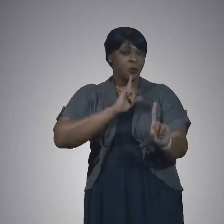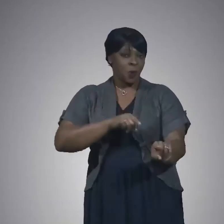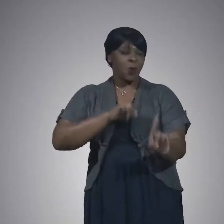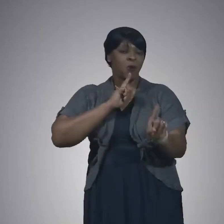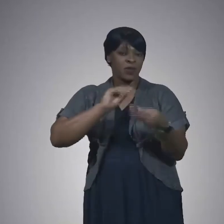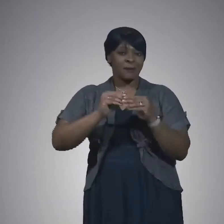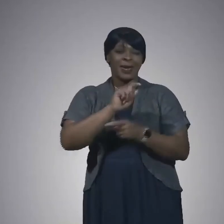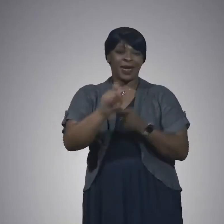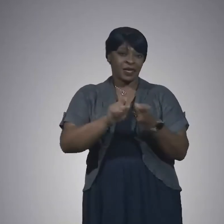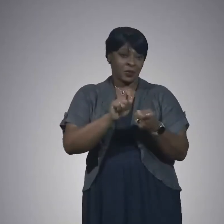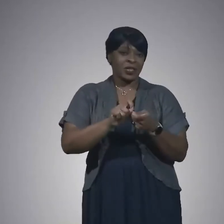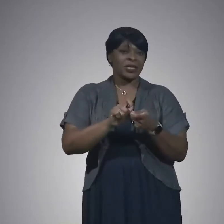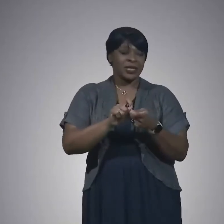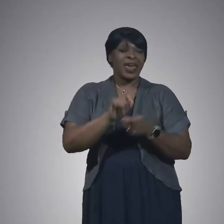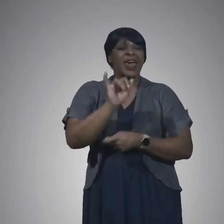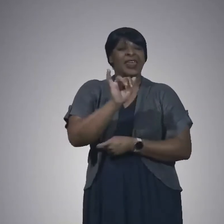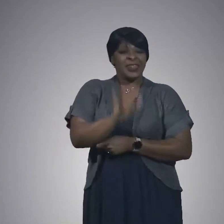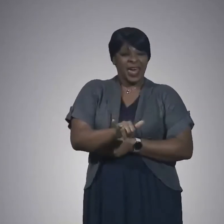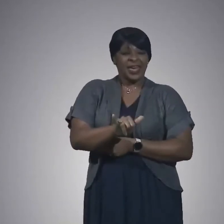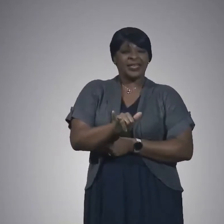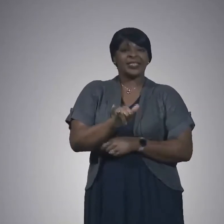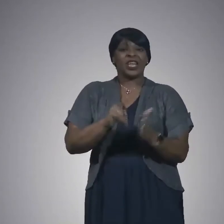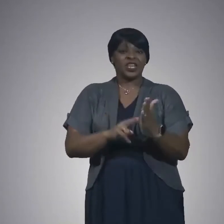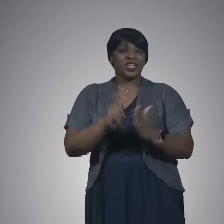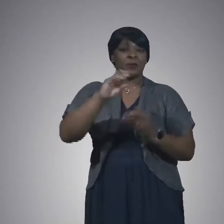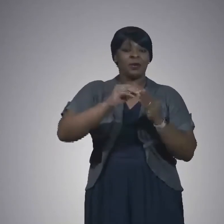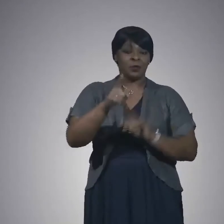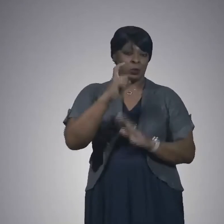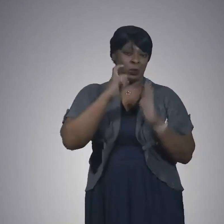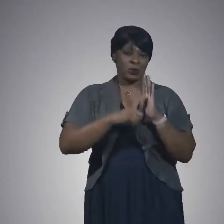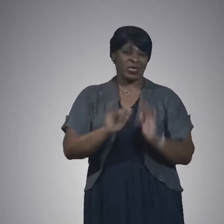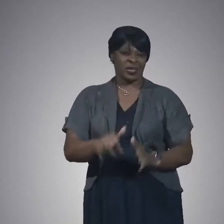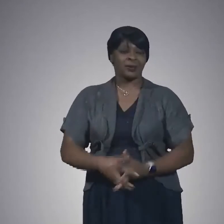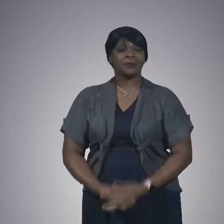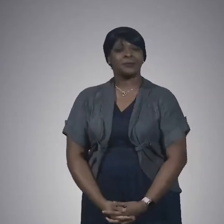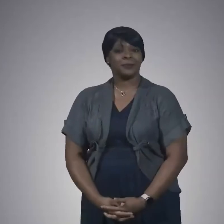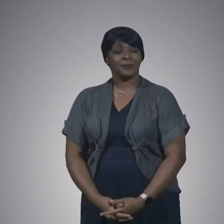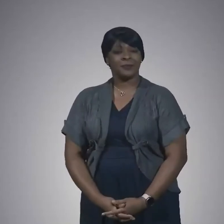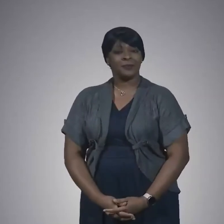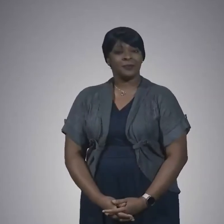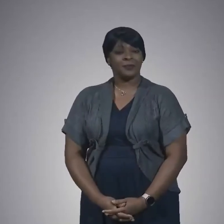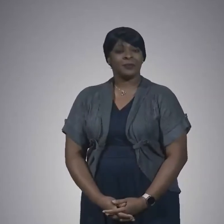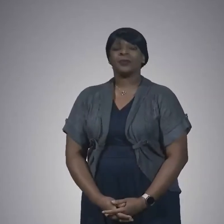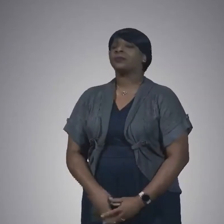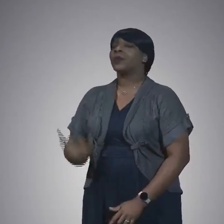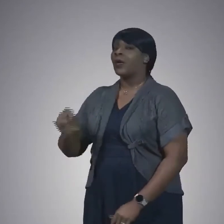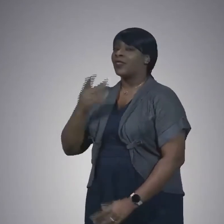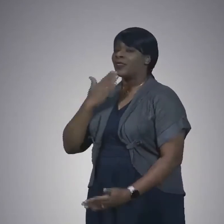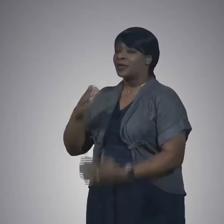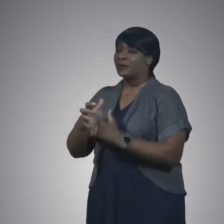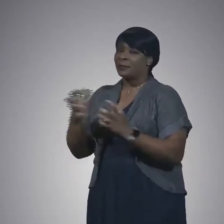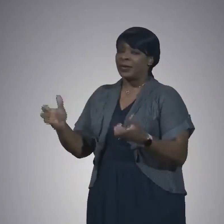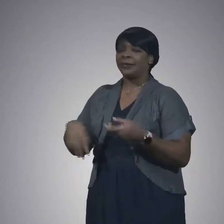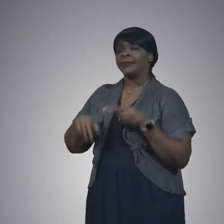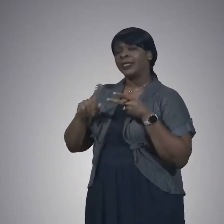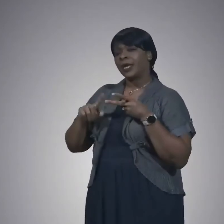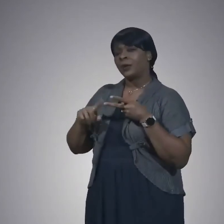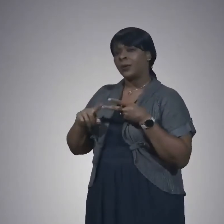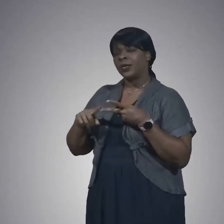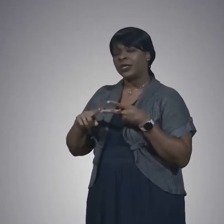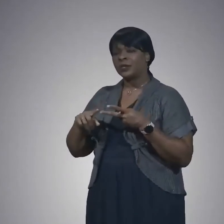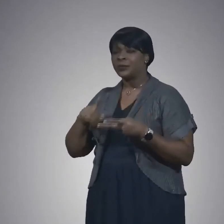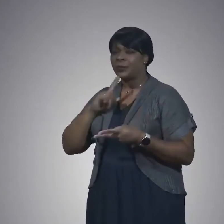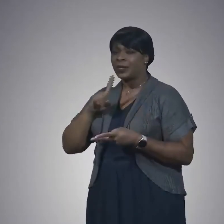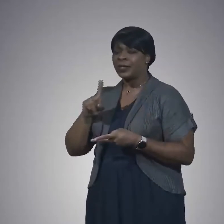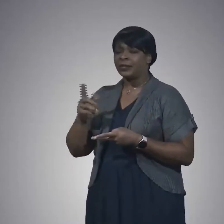numbers accurately. So that's that jump in cases that you're seeing. Okay, thanks so much. And my second question is sort of